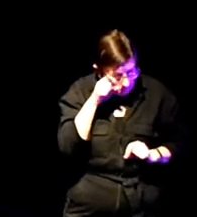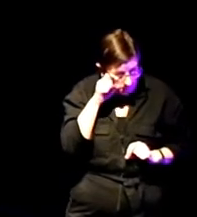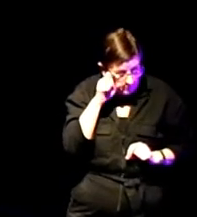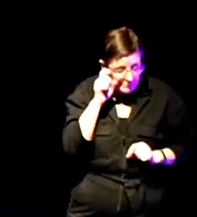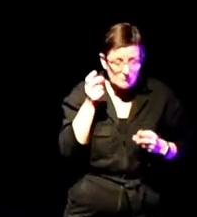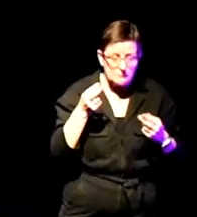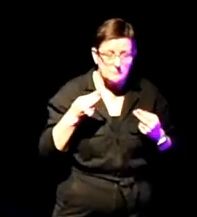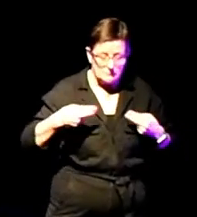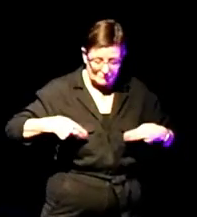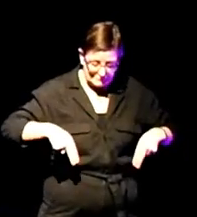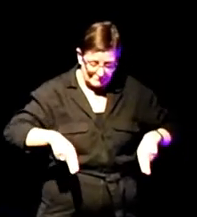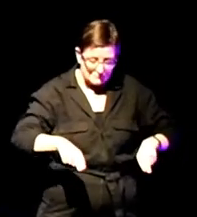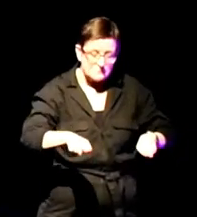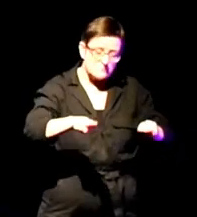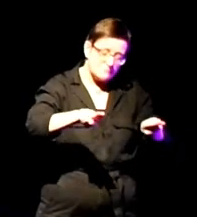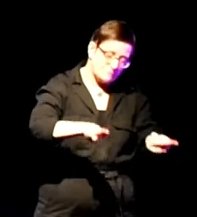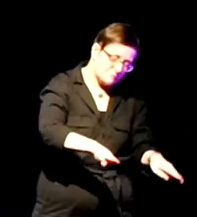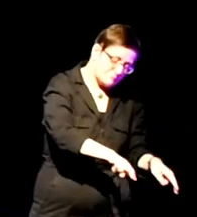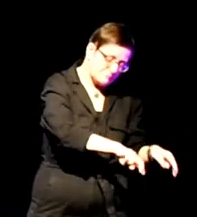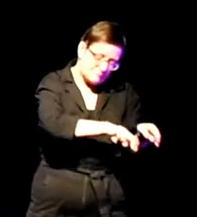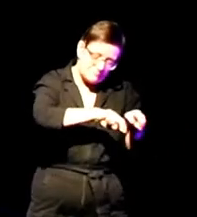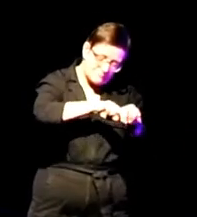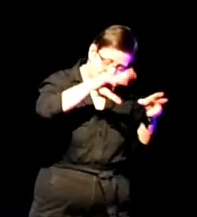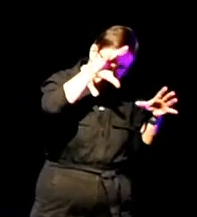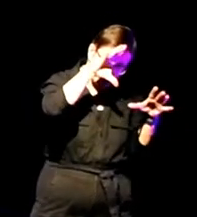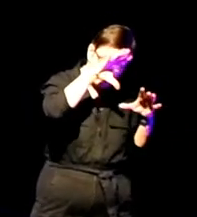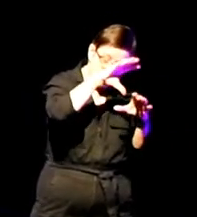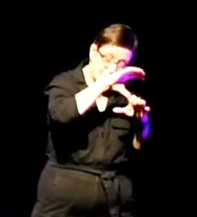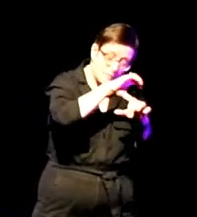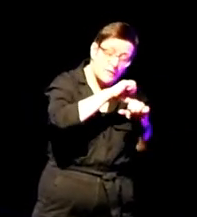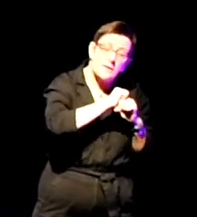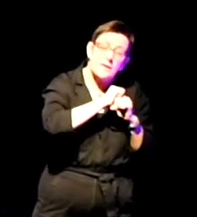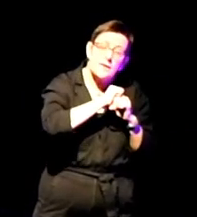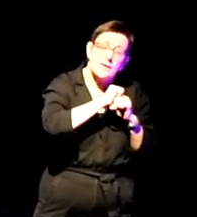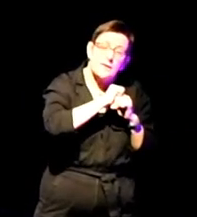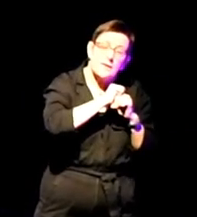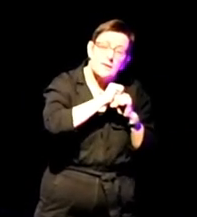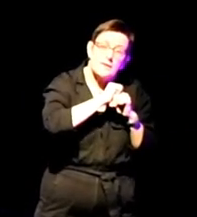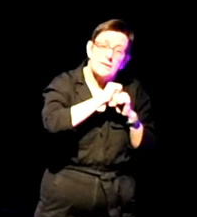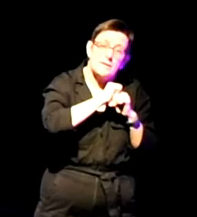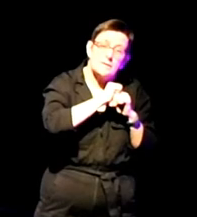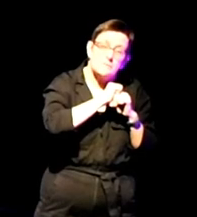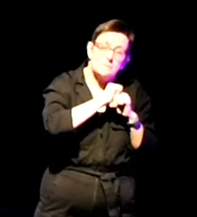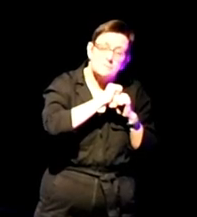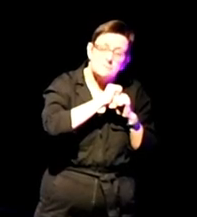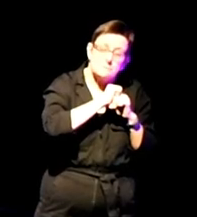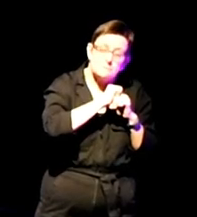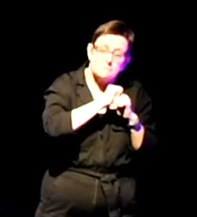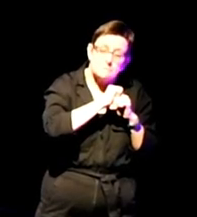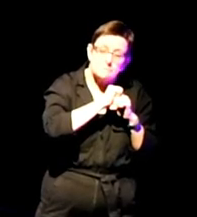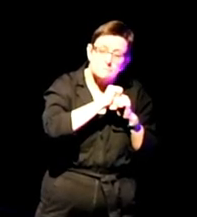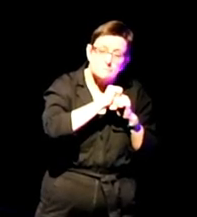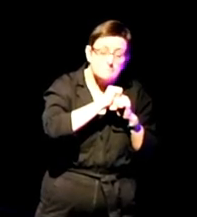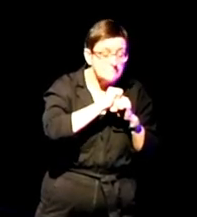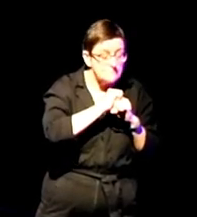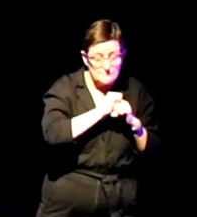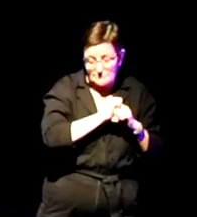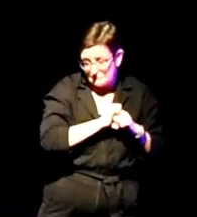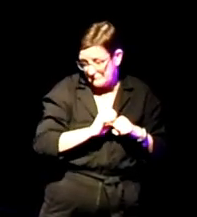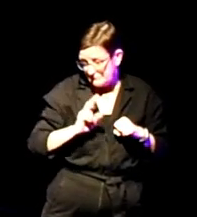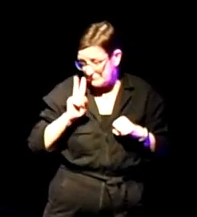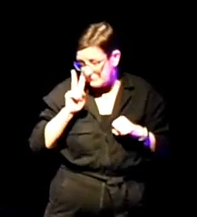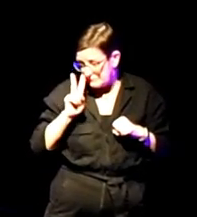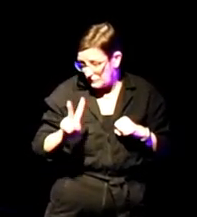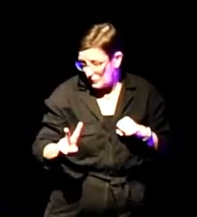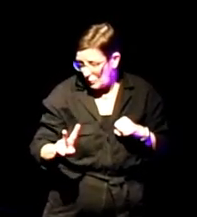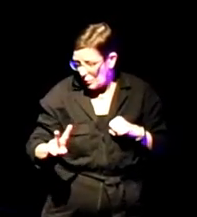Lay as we slept, clicking saints' names in our ears. I watched her